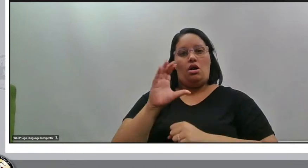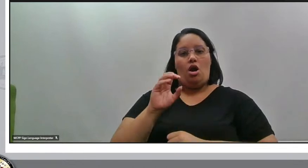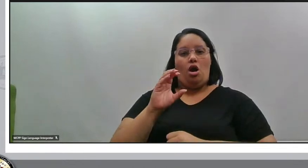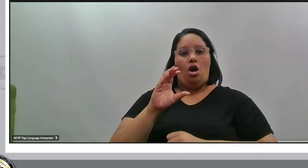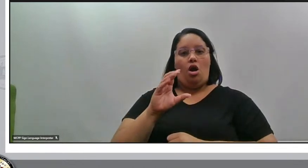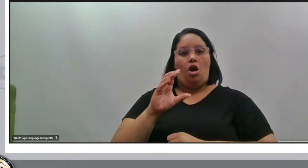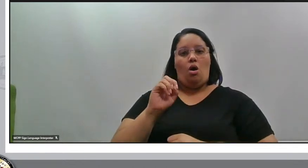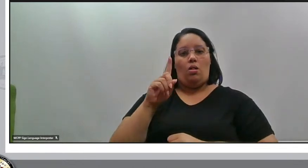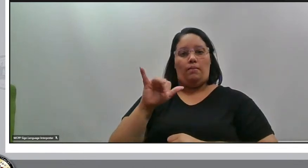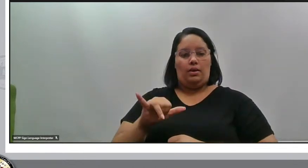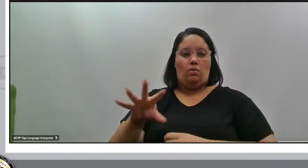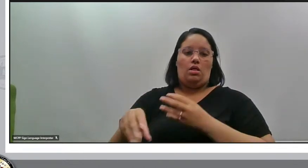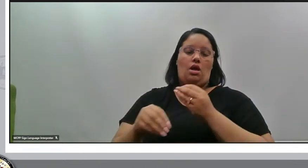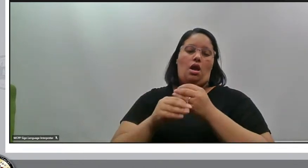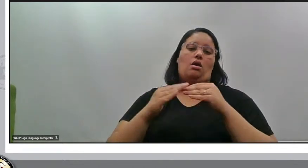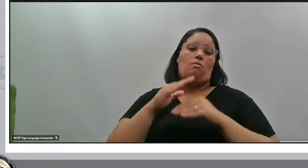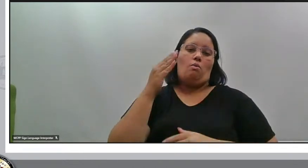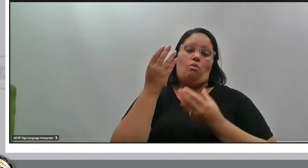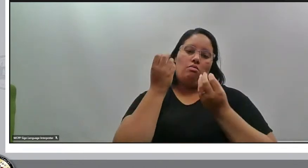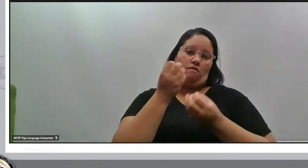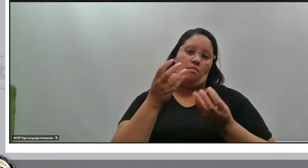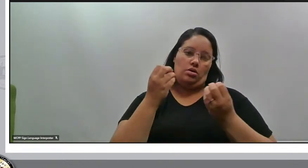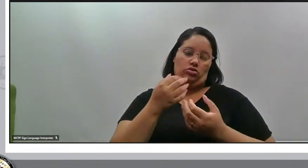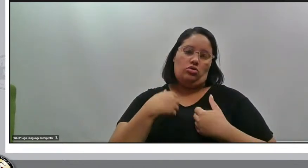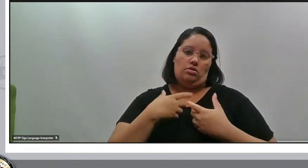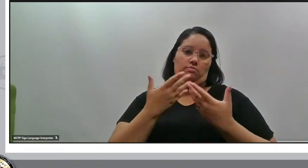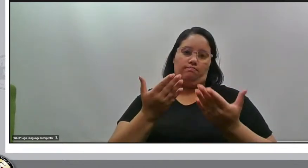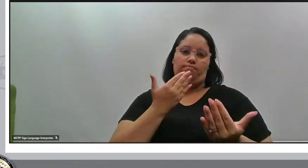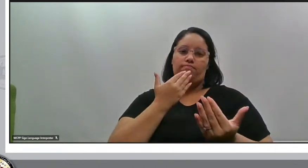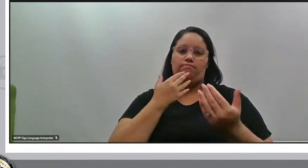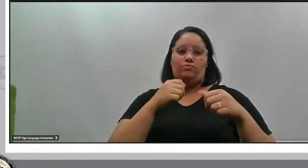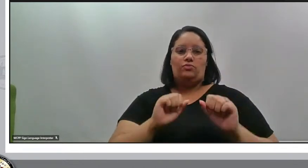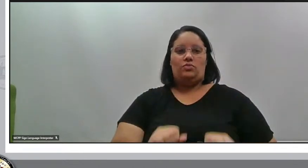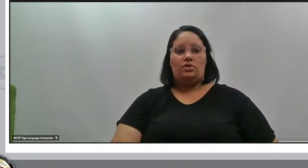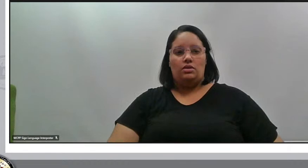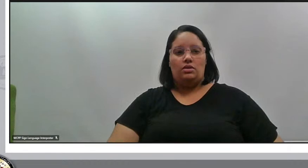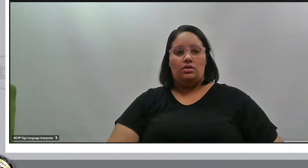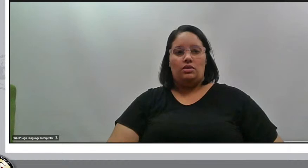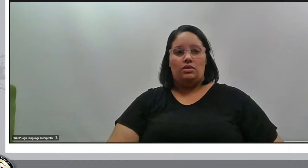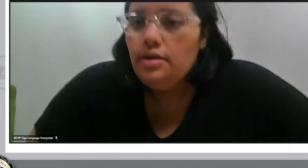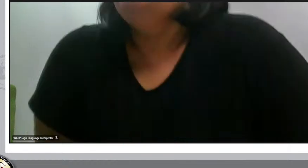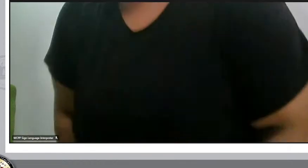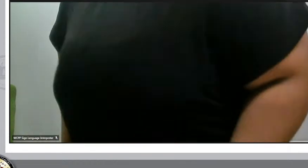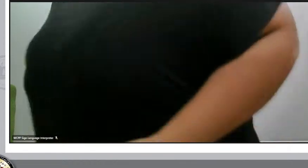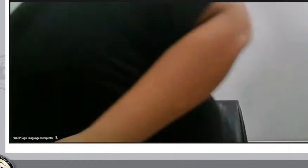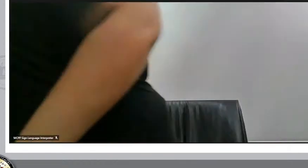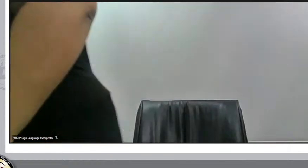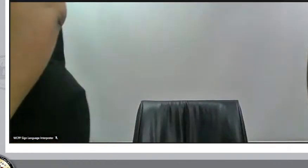other detail, then I will leave it at that. Thank you, Chair.